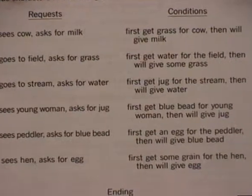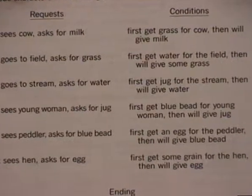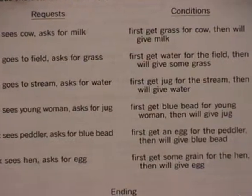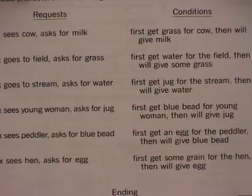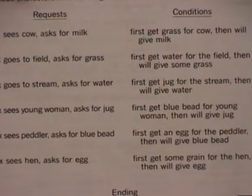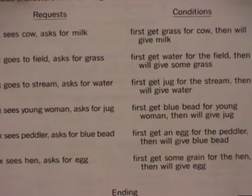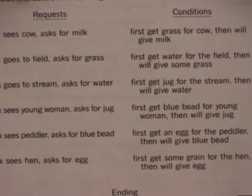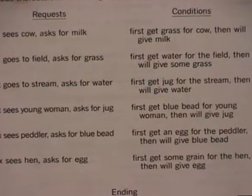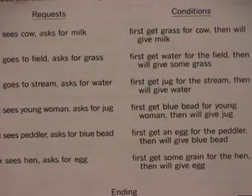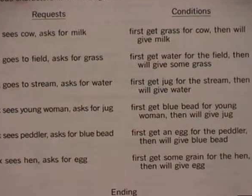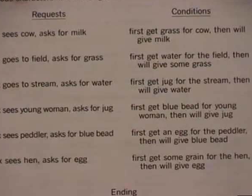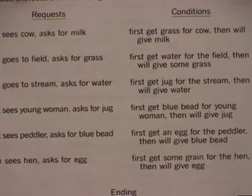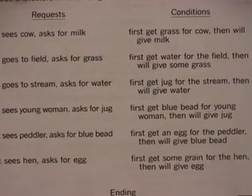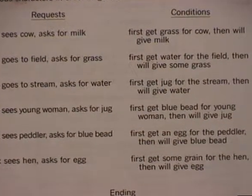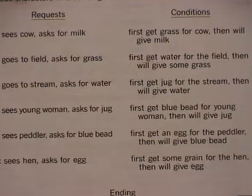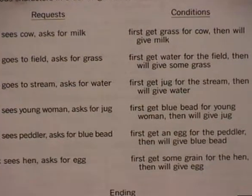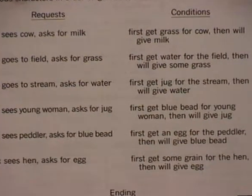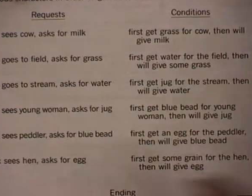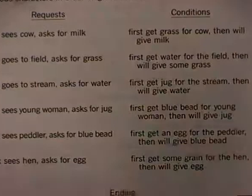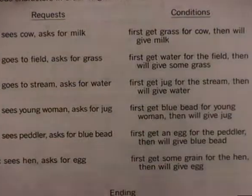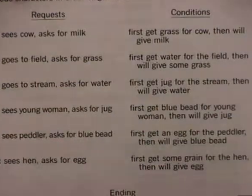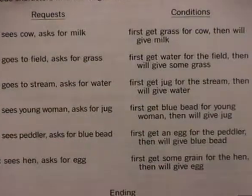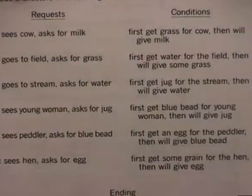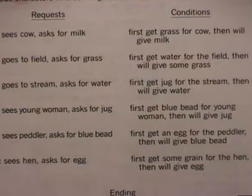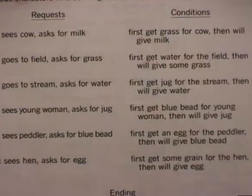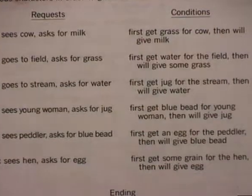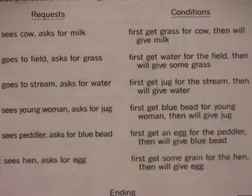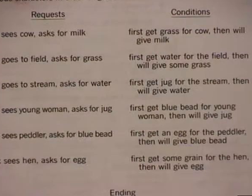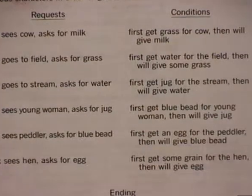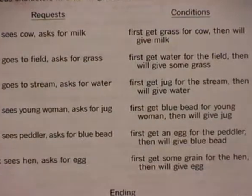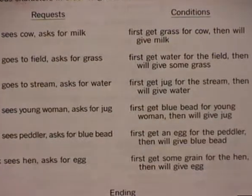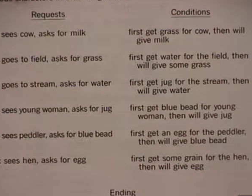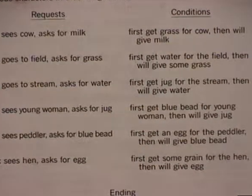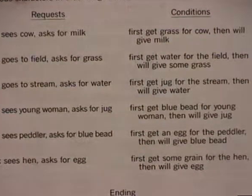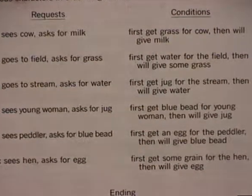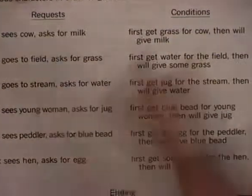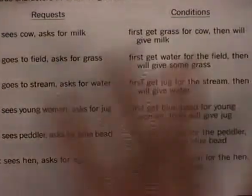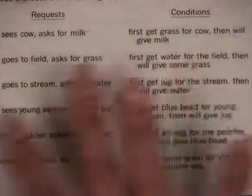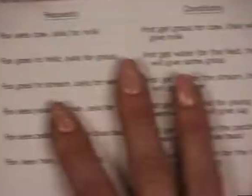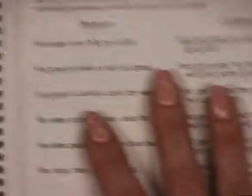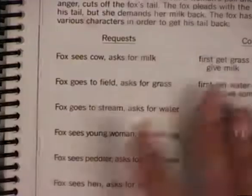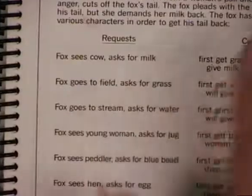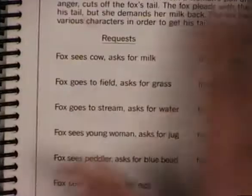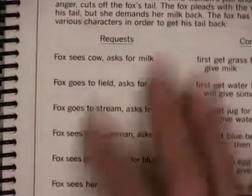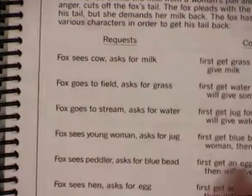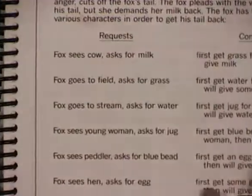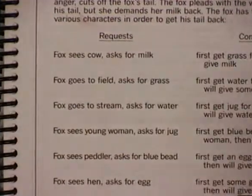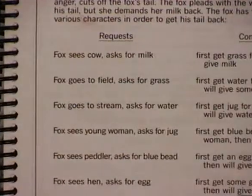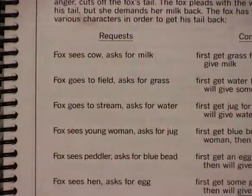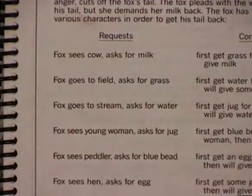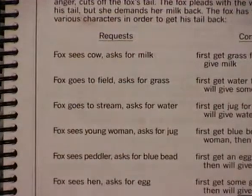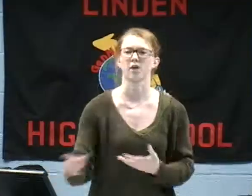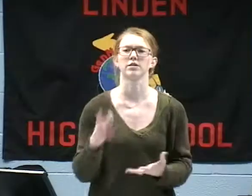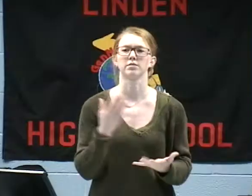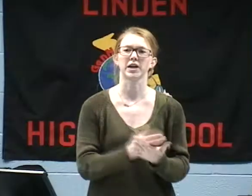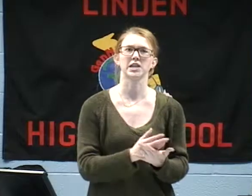Okay, I will, at the end of the day today, I will record the whole entire thing so that you guys aren't spending